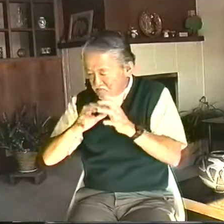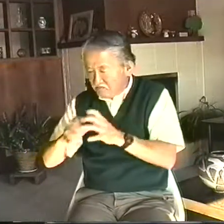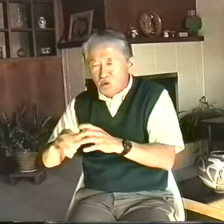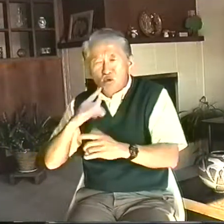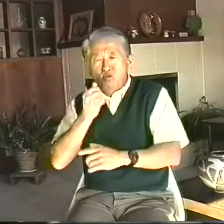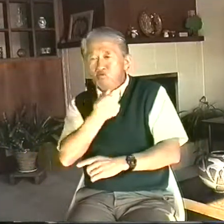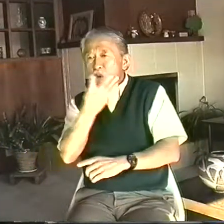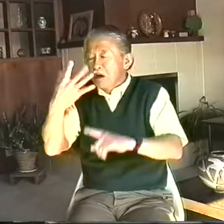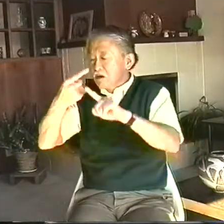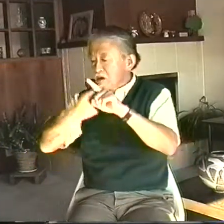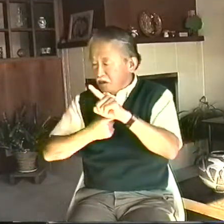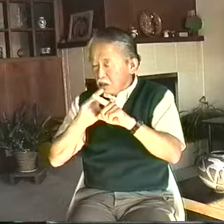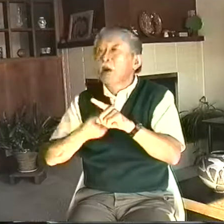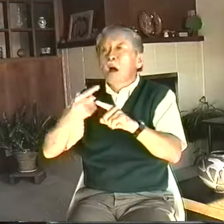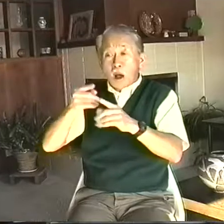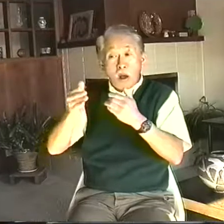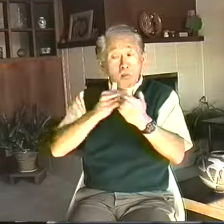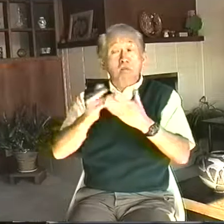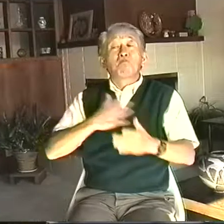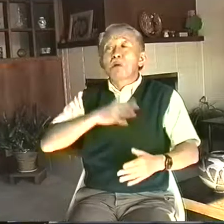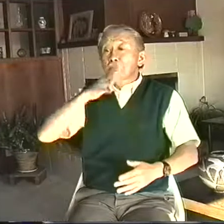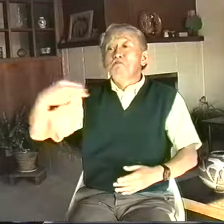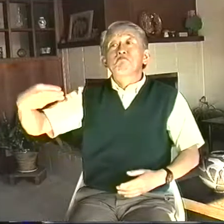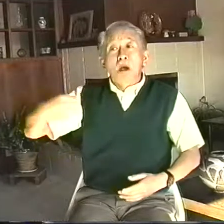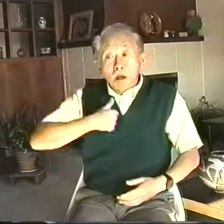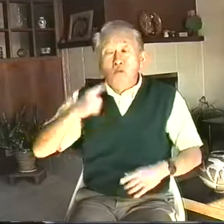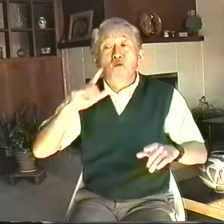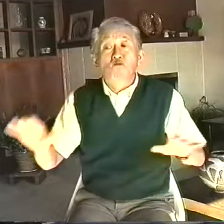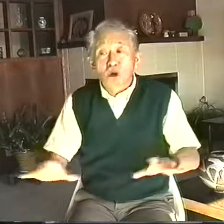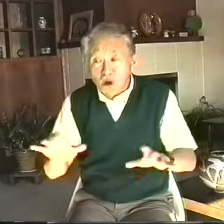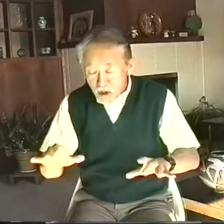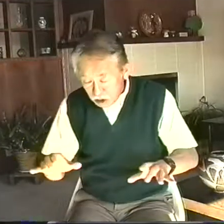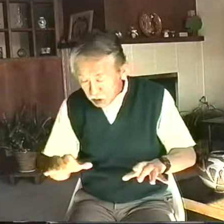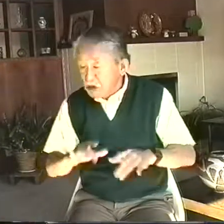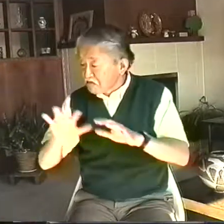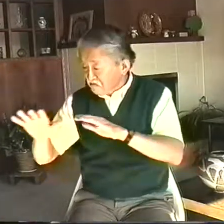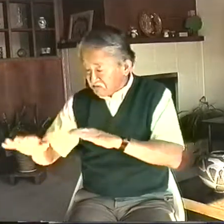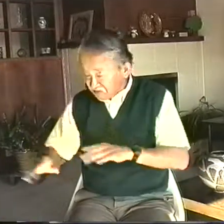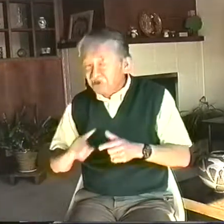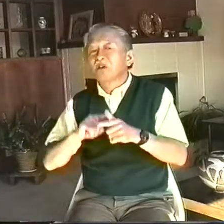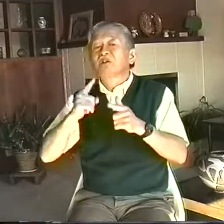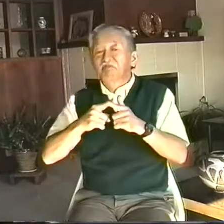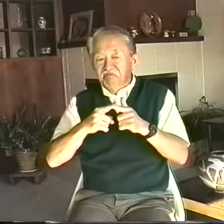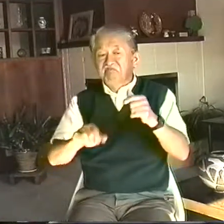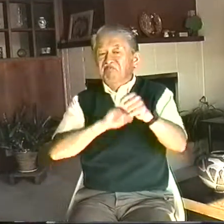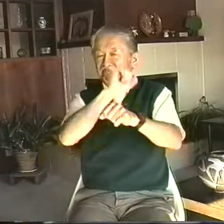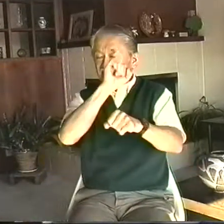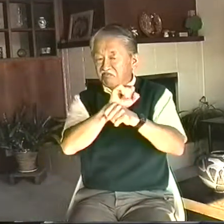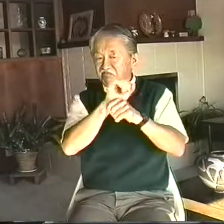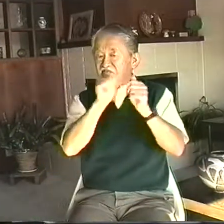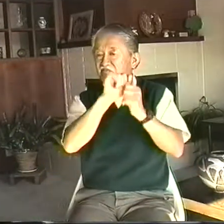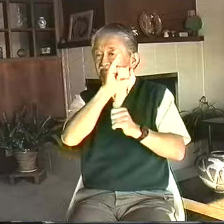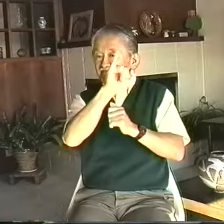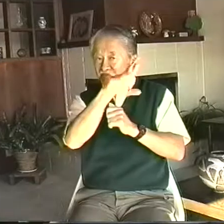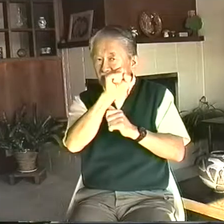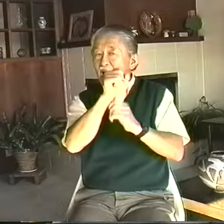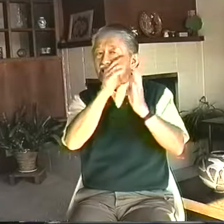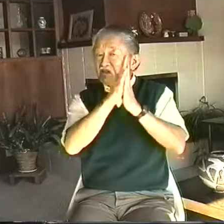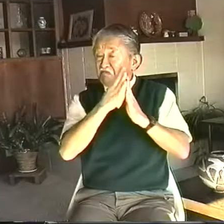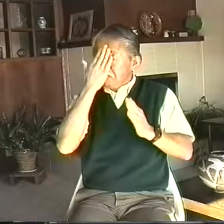papers. This took several months. My mother did pay me for my work. When it was time to make an appointment with the IRS, I